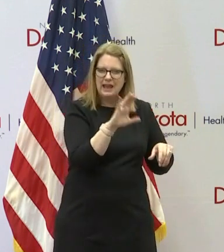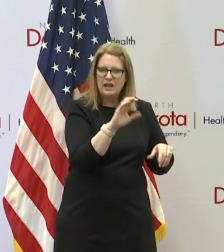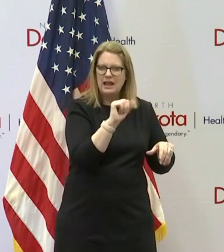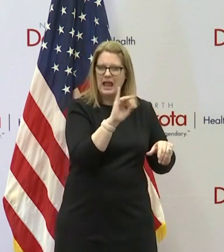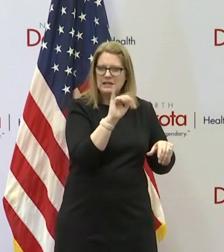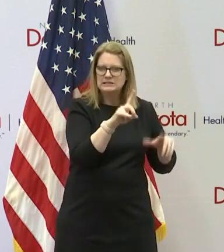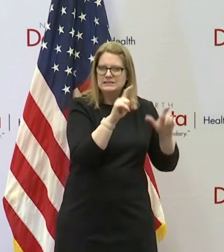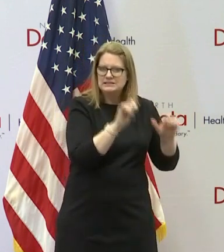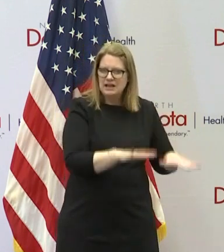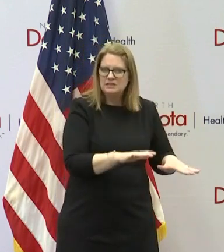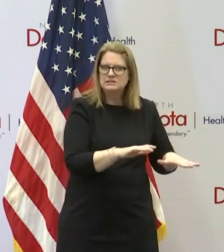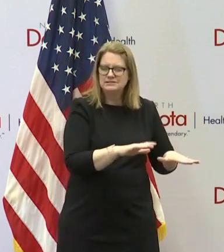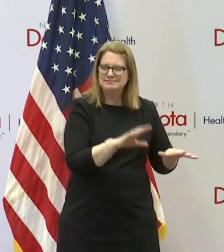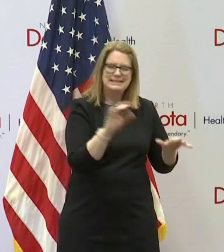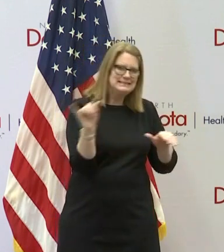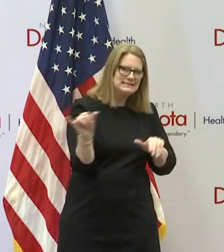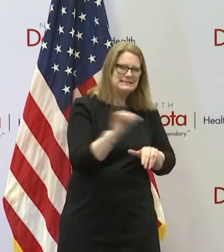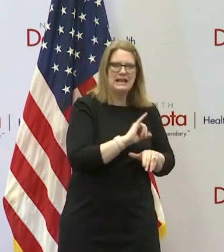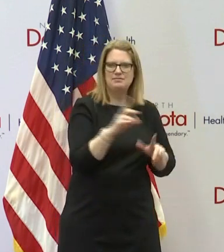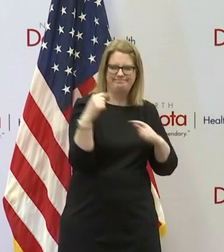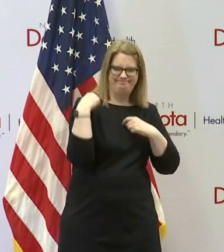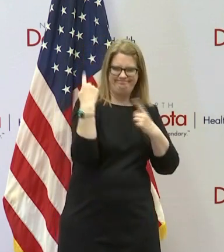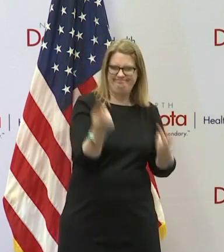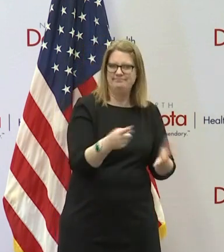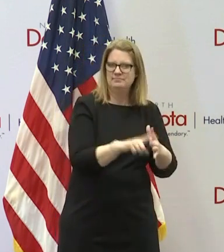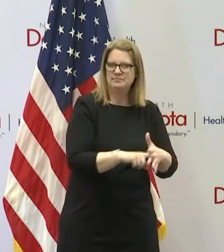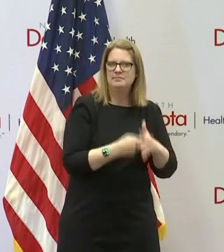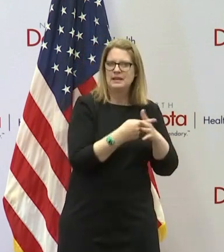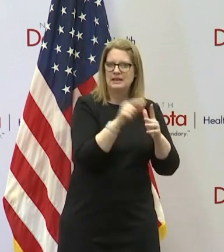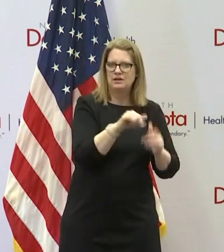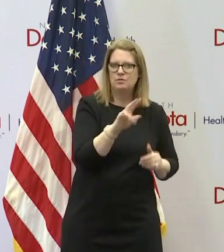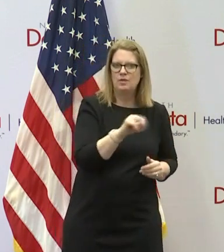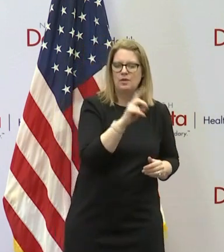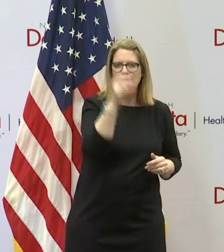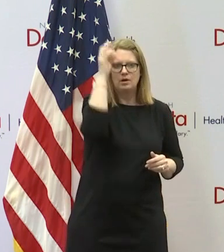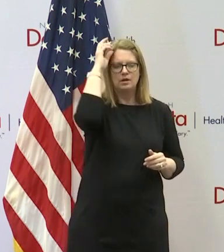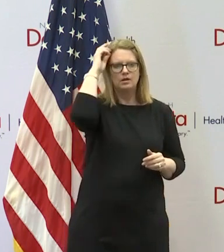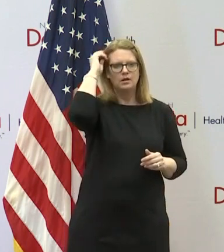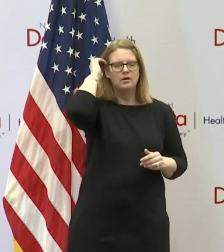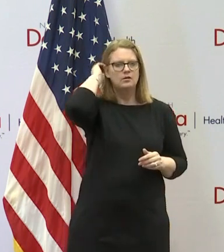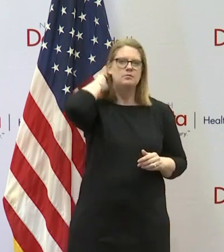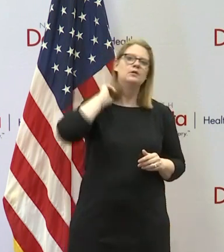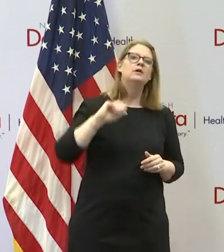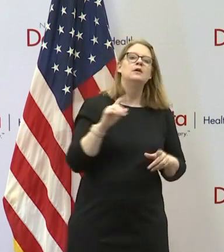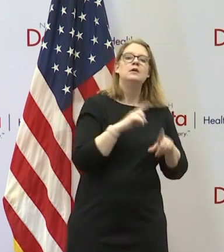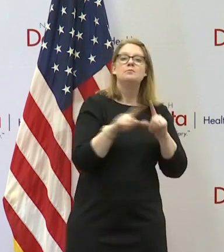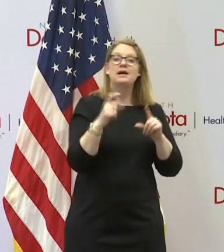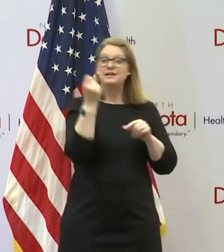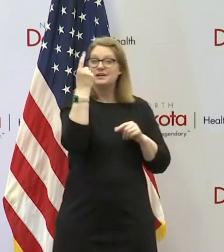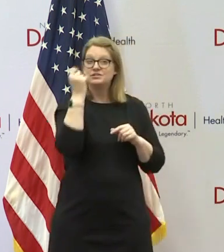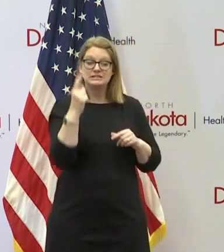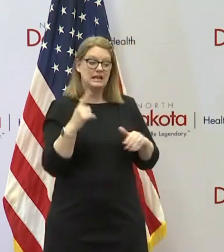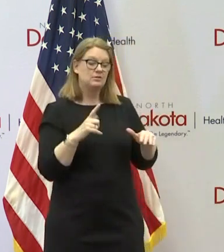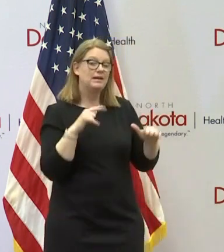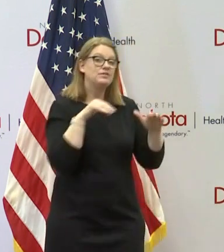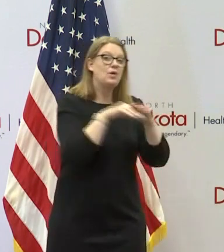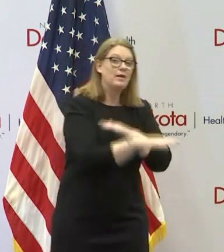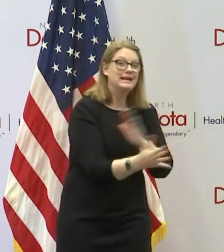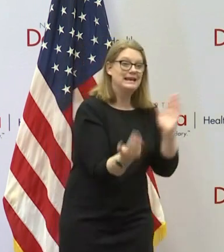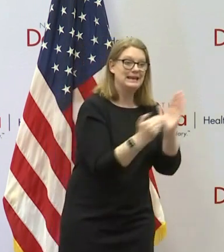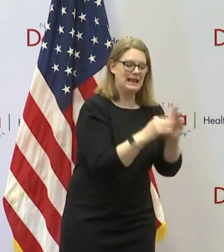tests we're talking about that we've been doing since the beginning here in North Dakota. But we need to go back and test the same